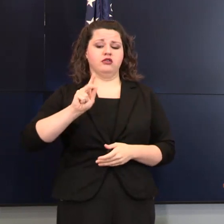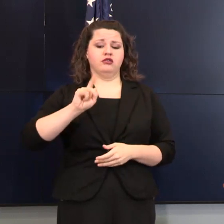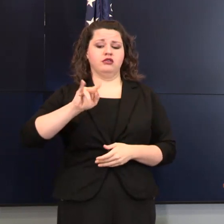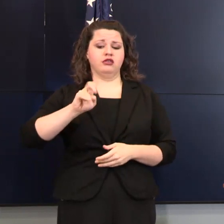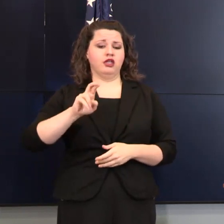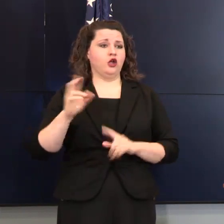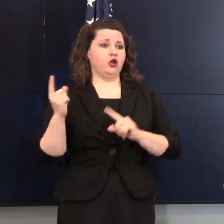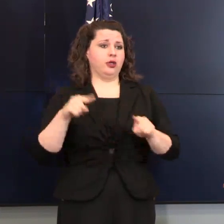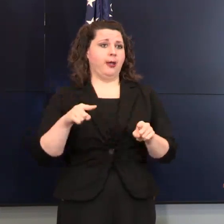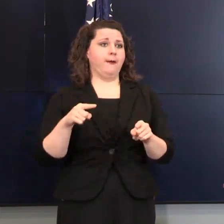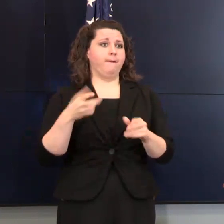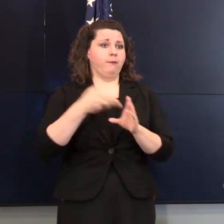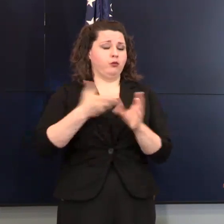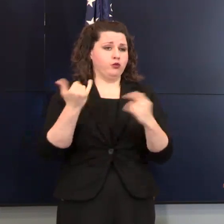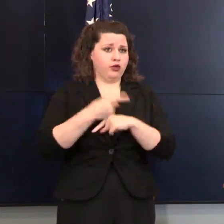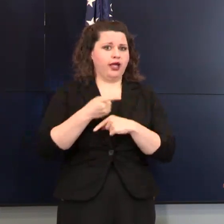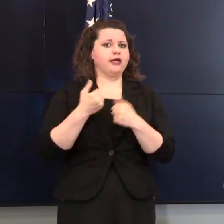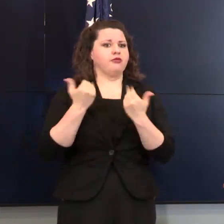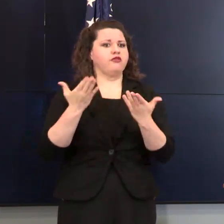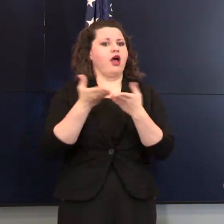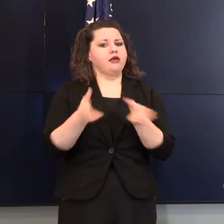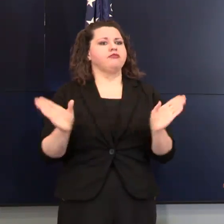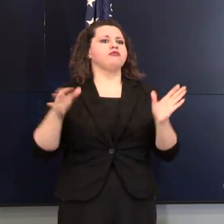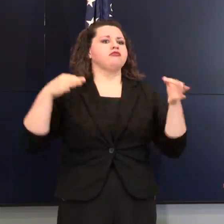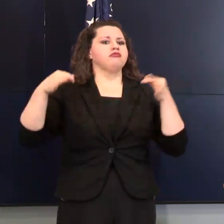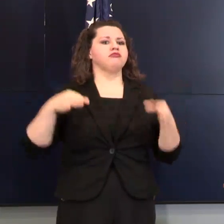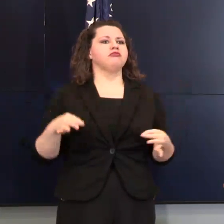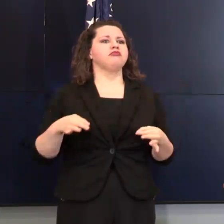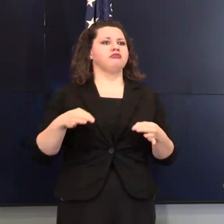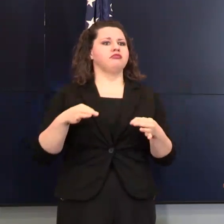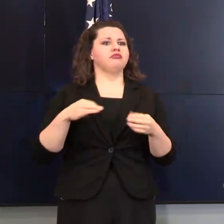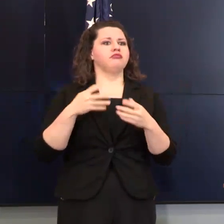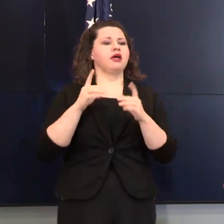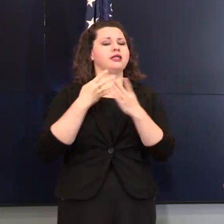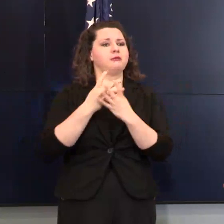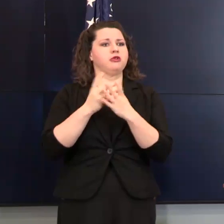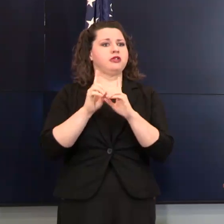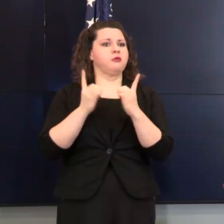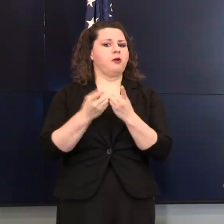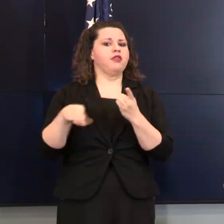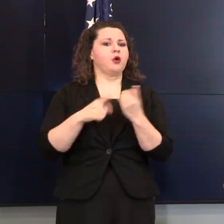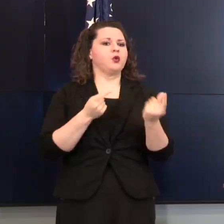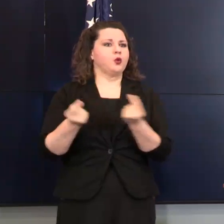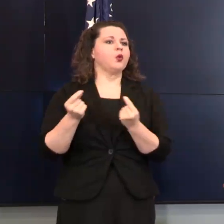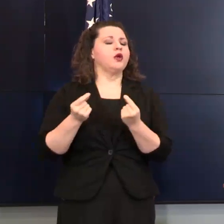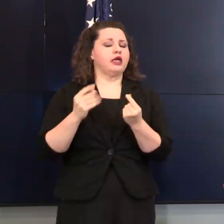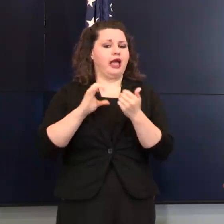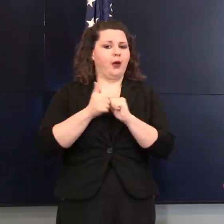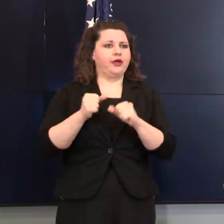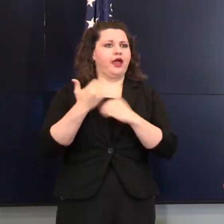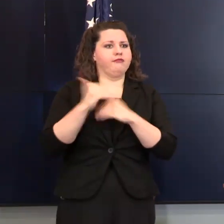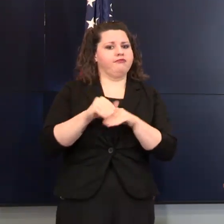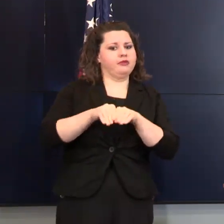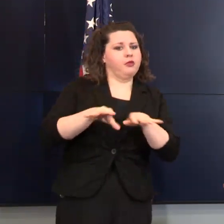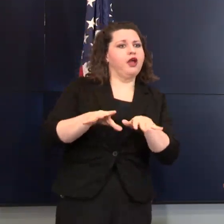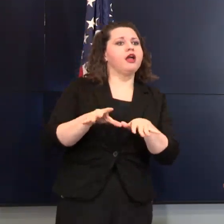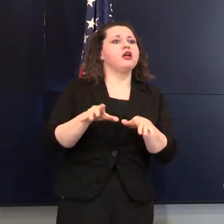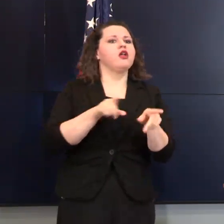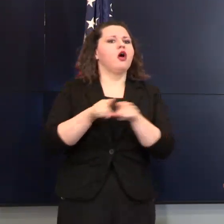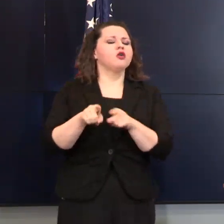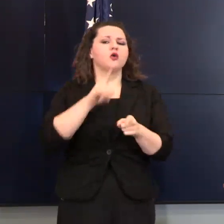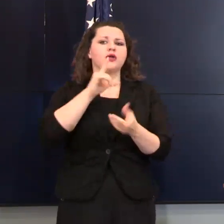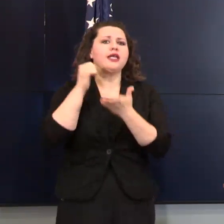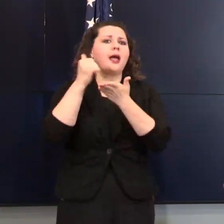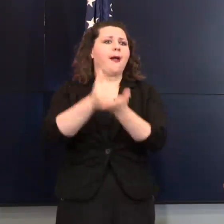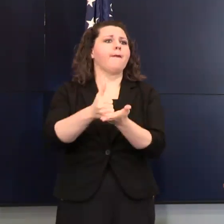Director Skinner and her team have continued to take the situation seriously and responsibly. I've asked